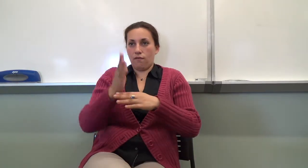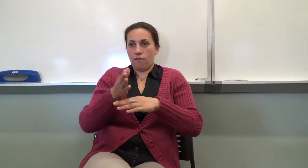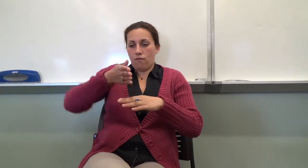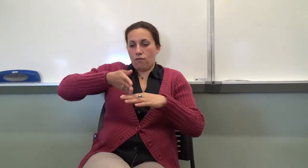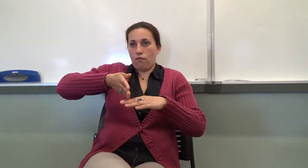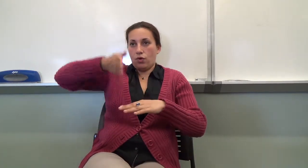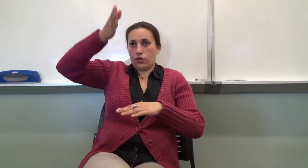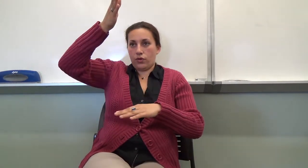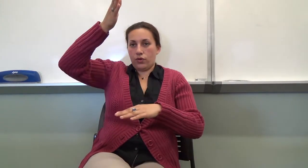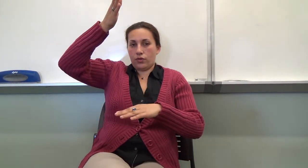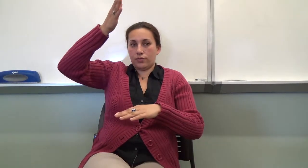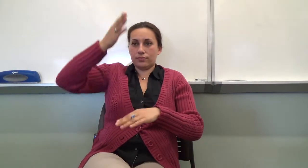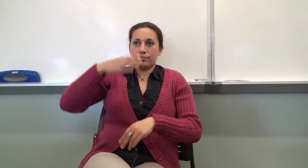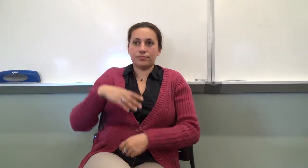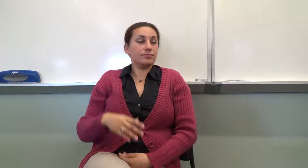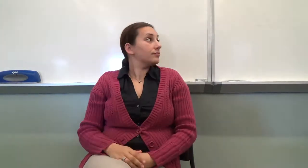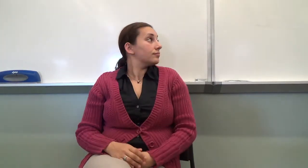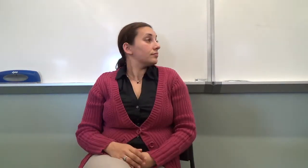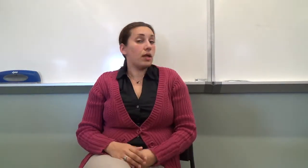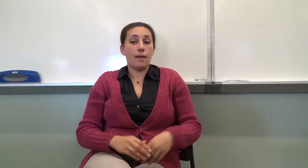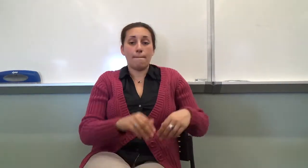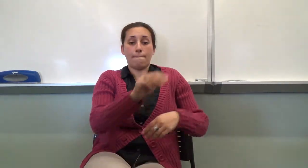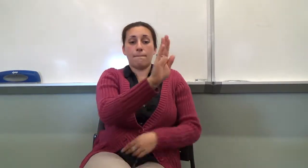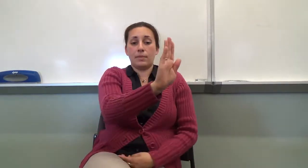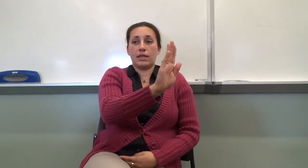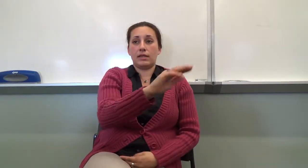Likewise, angle B and D